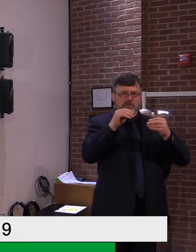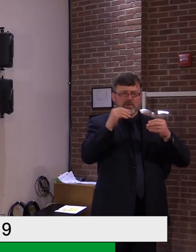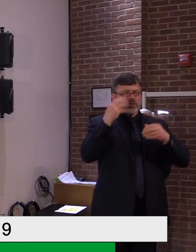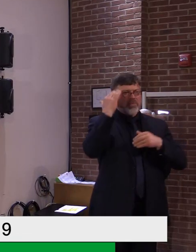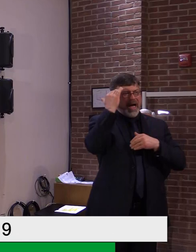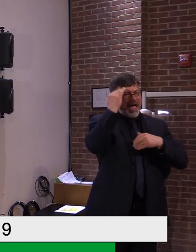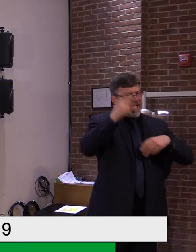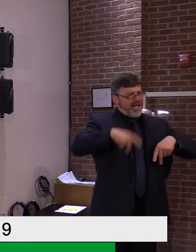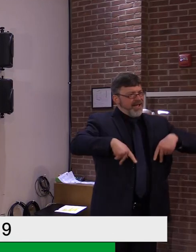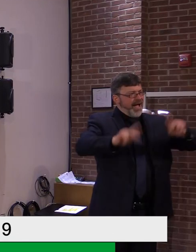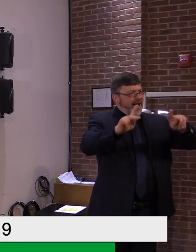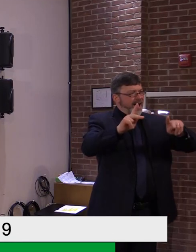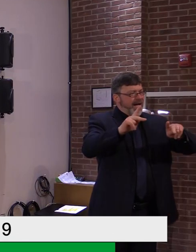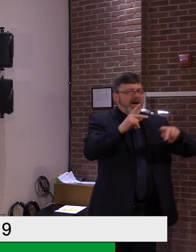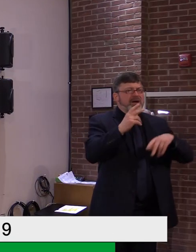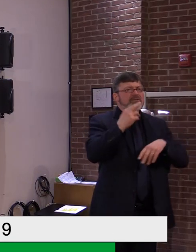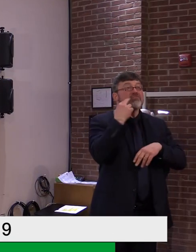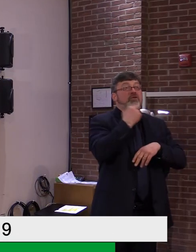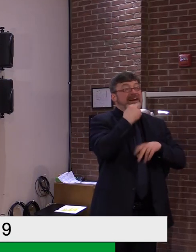About what about bars?